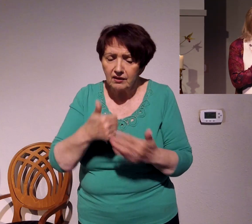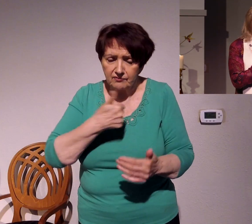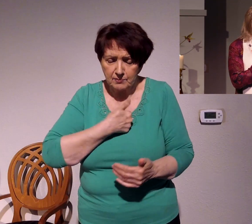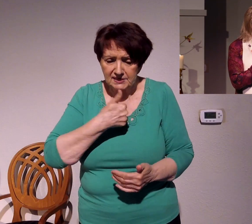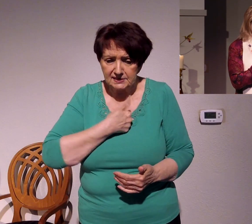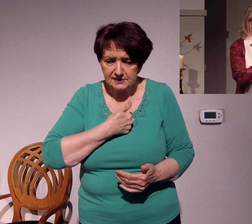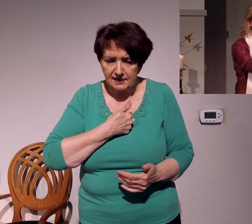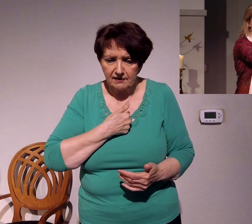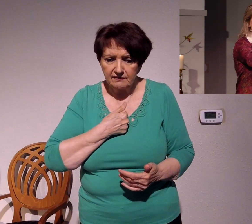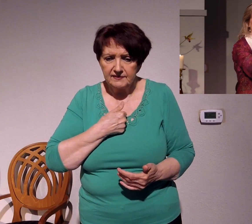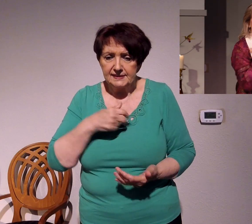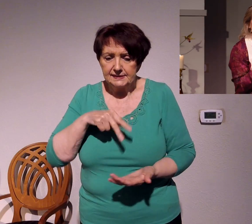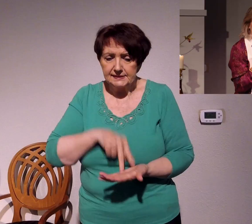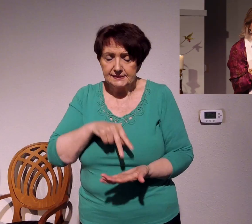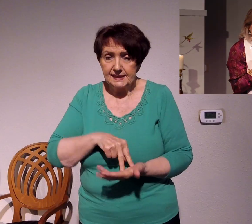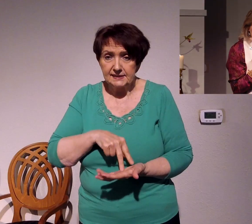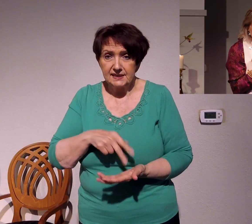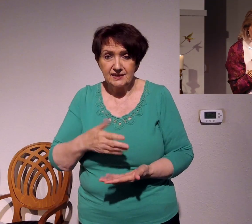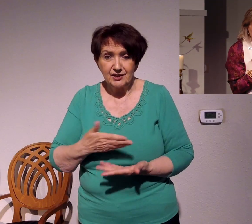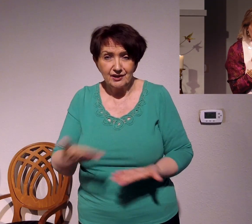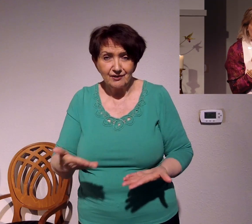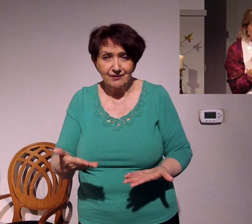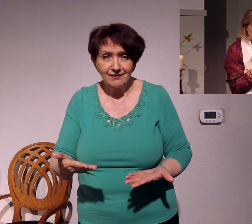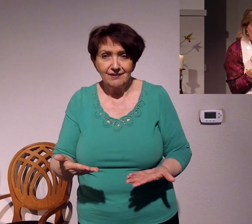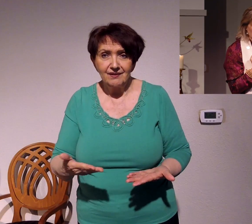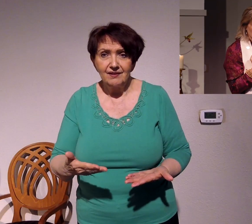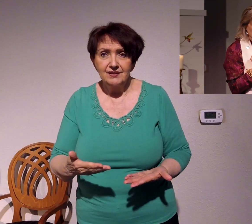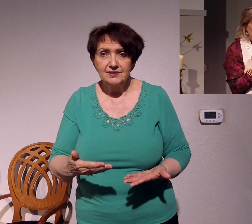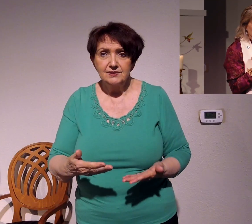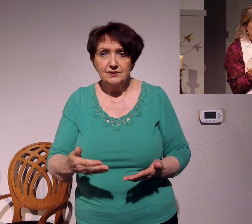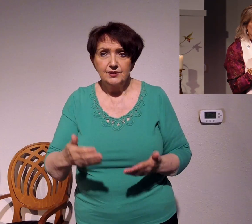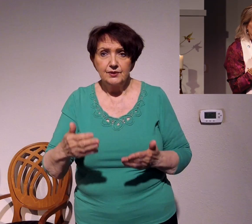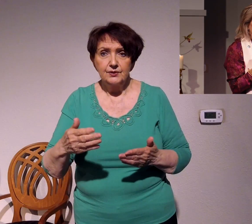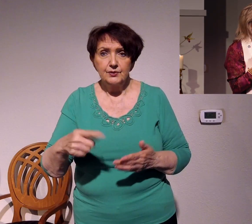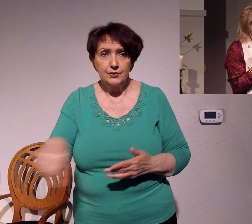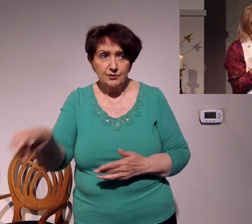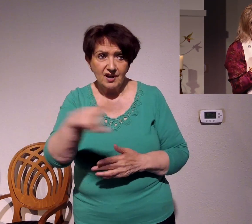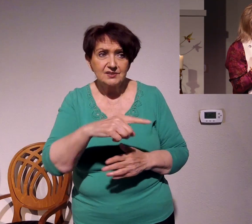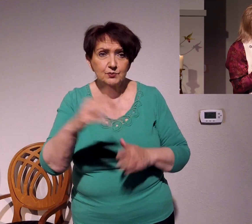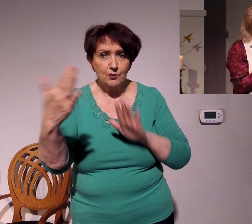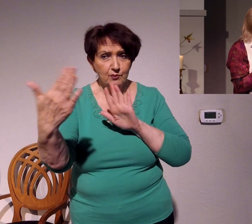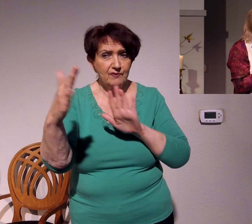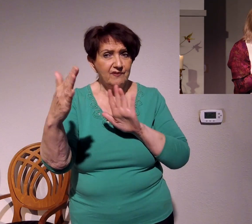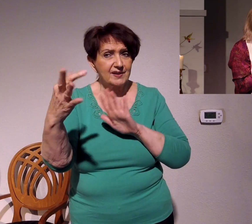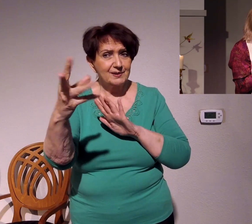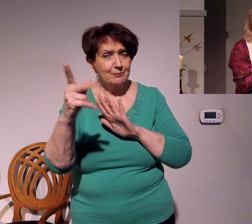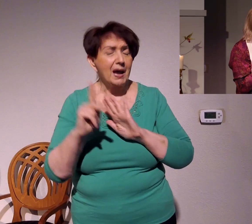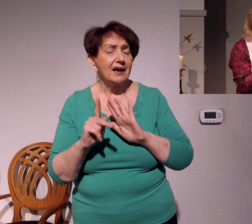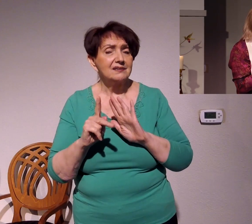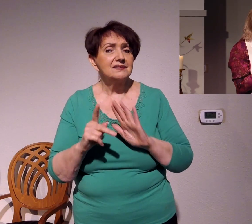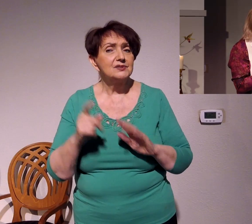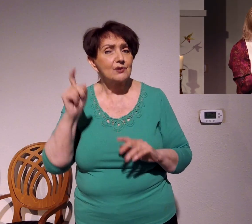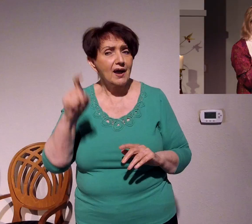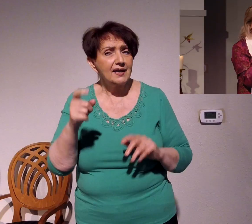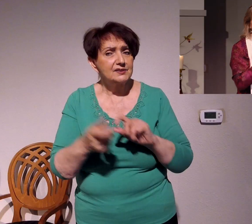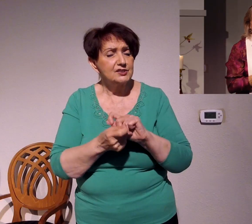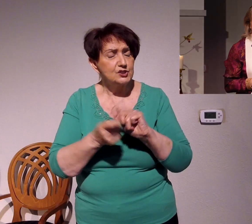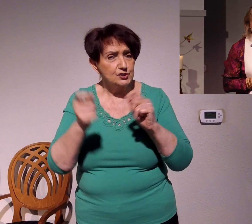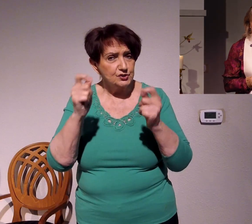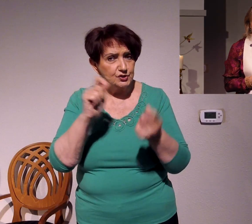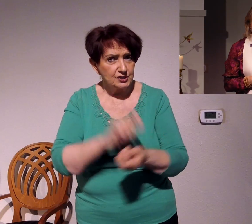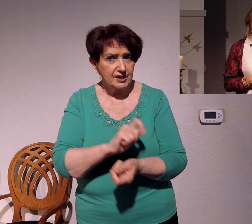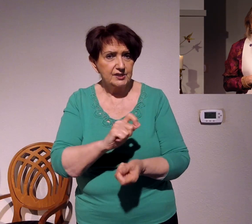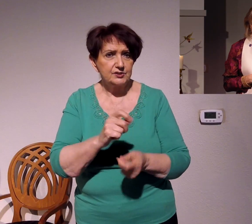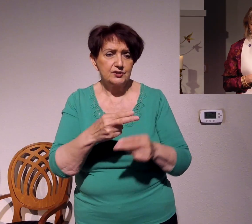I stand here, all of that's going to be reflected back. So I had some massive transformation to do in a